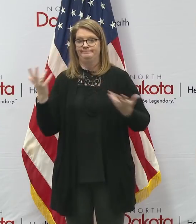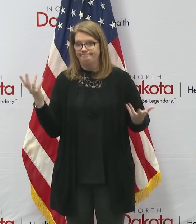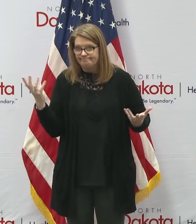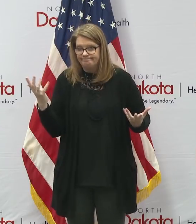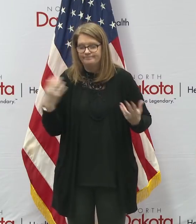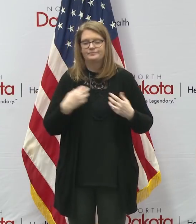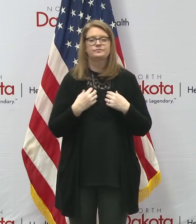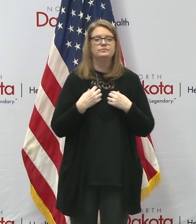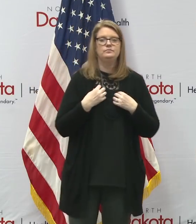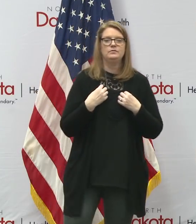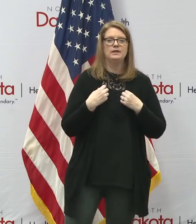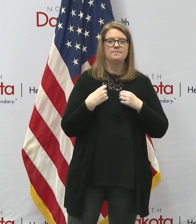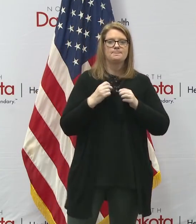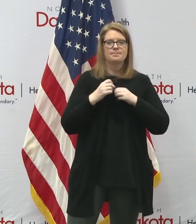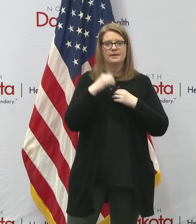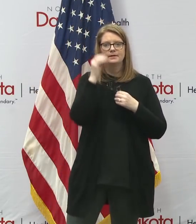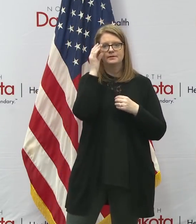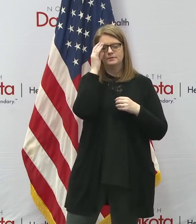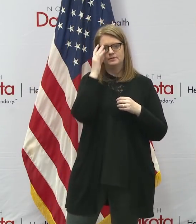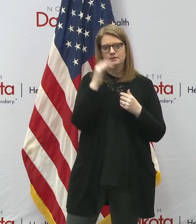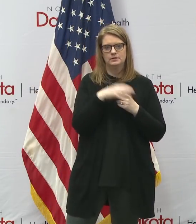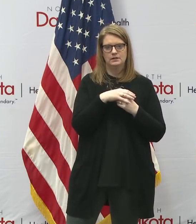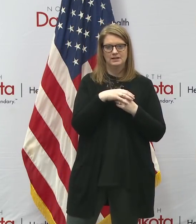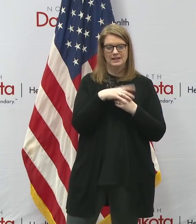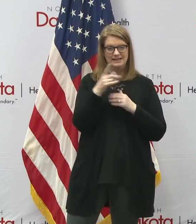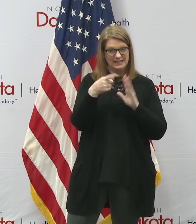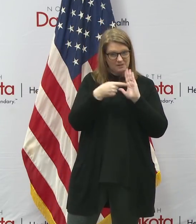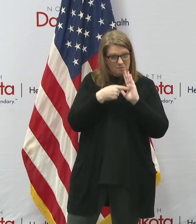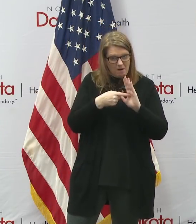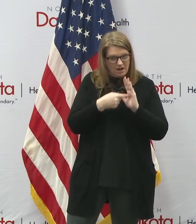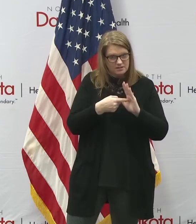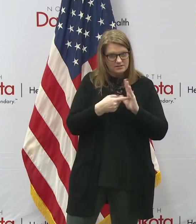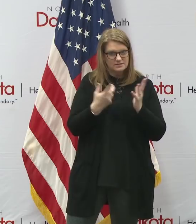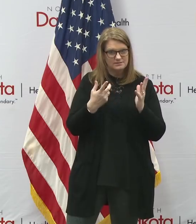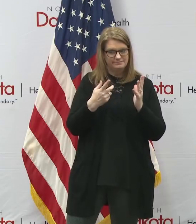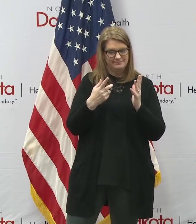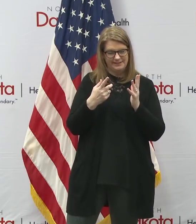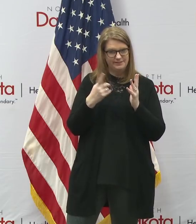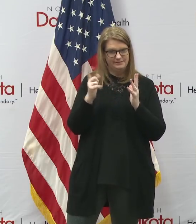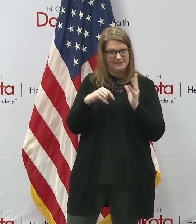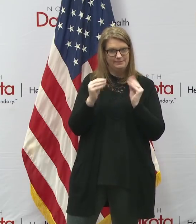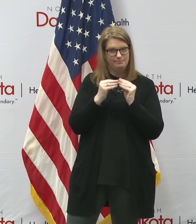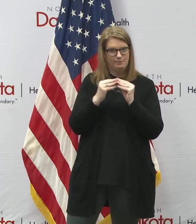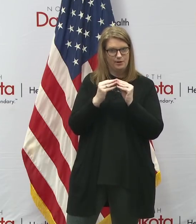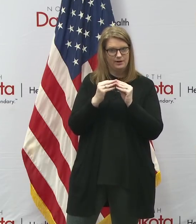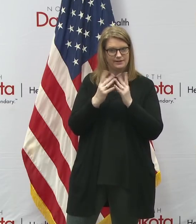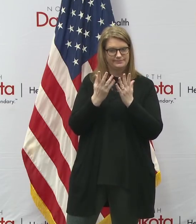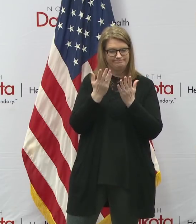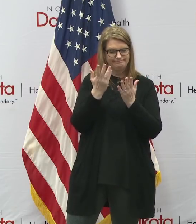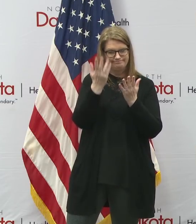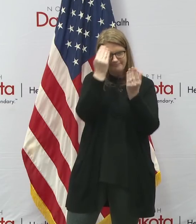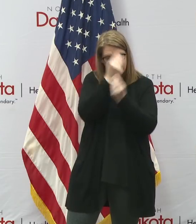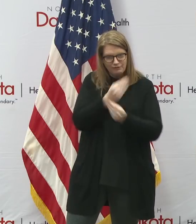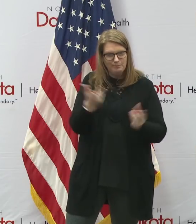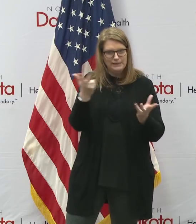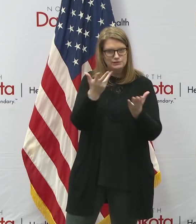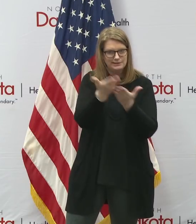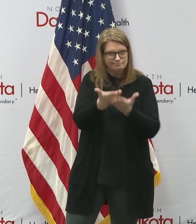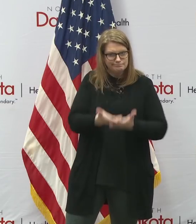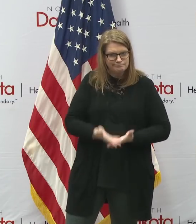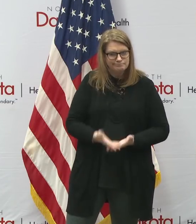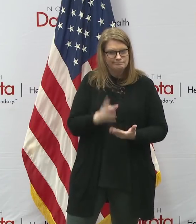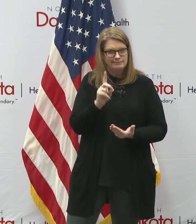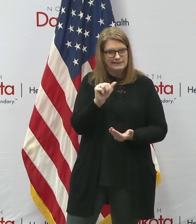as I said at the outset, these models are dependent actually on more inputs. We've only got 94 inputs to put in there, so this